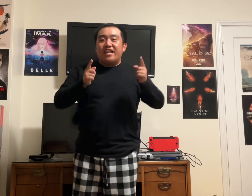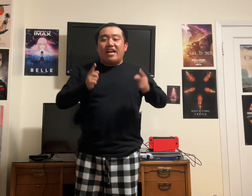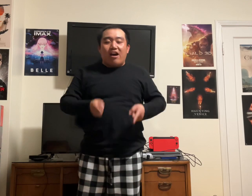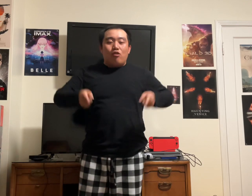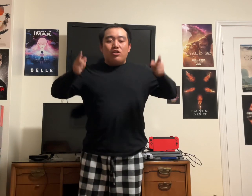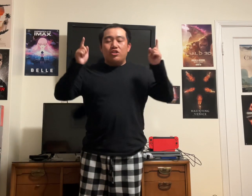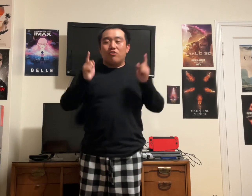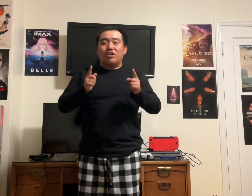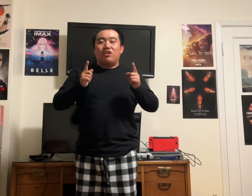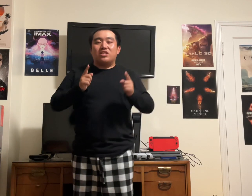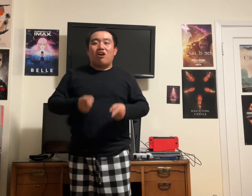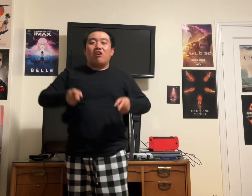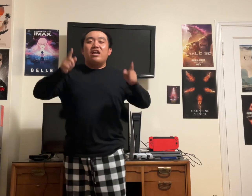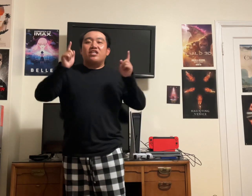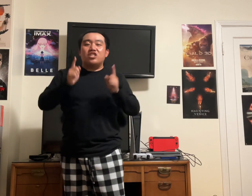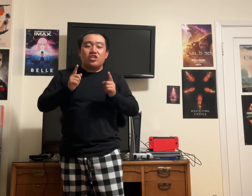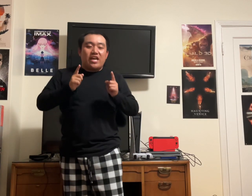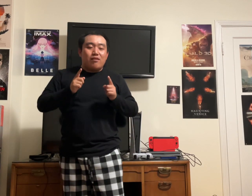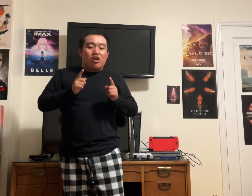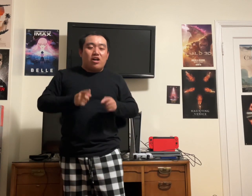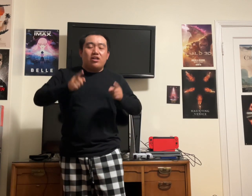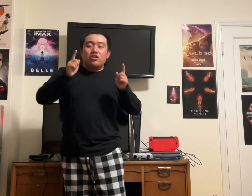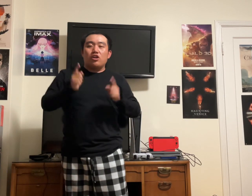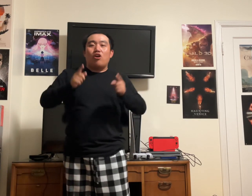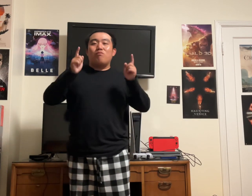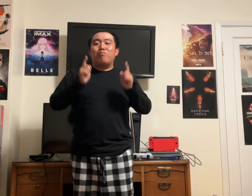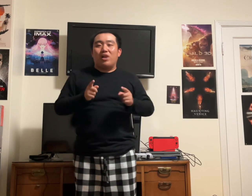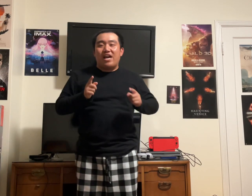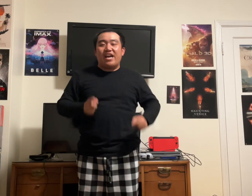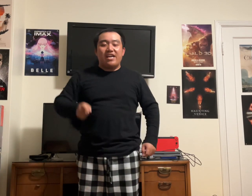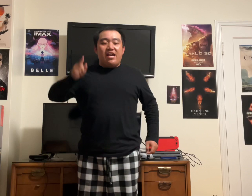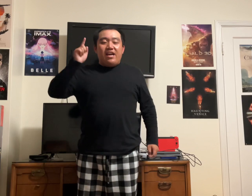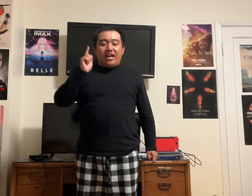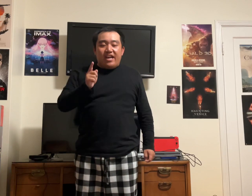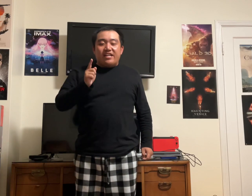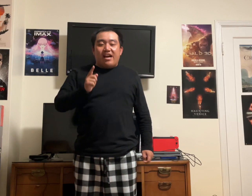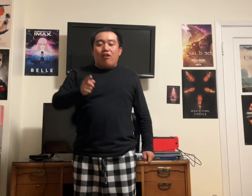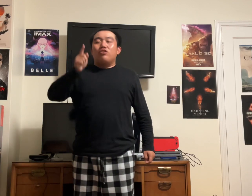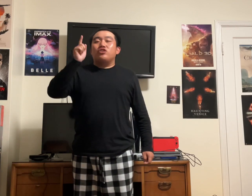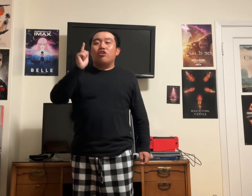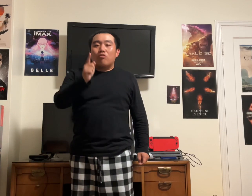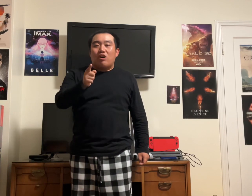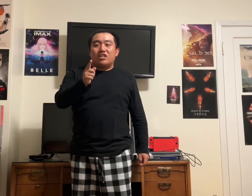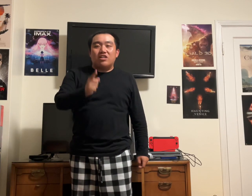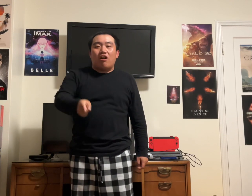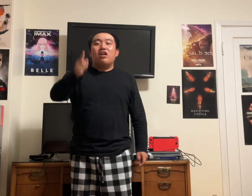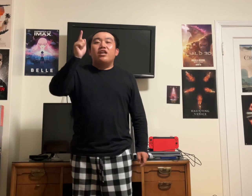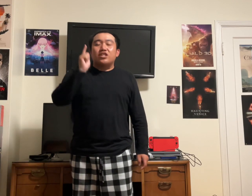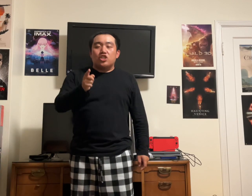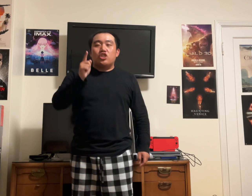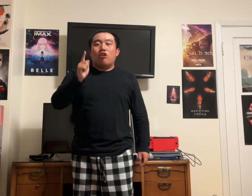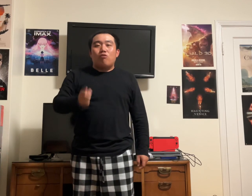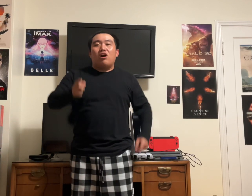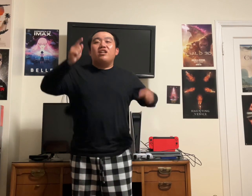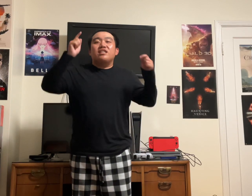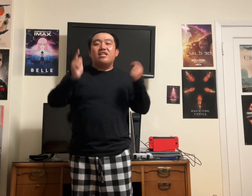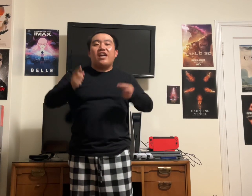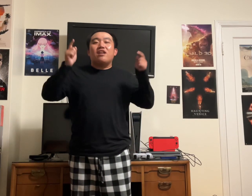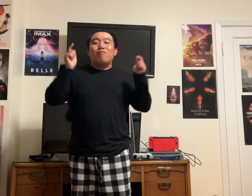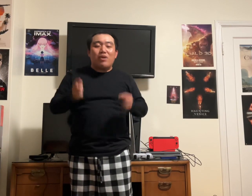now, you're an all-star. Get your game on, go play. Hey now, you're a rock star. Get your show on, get